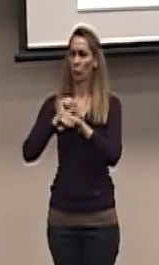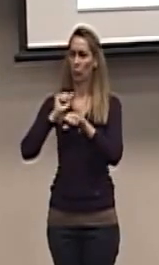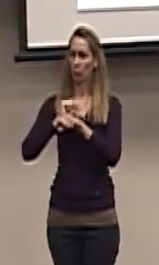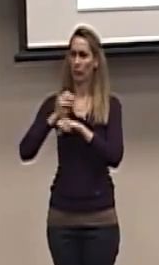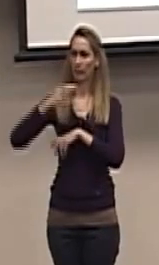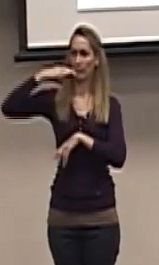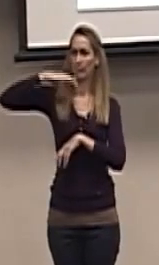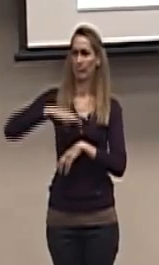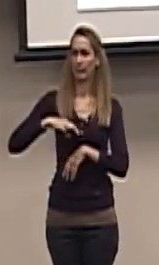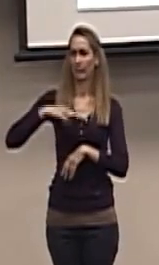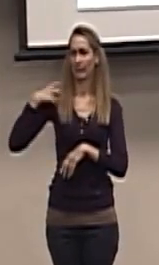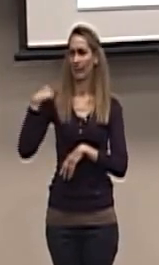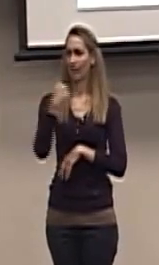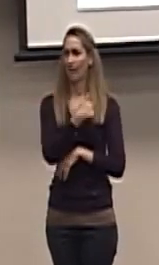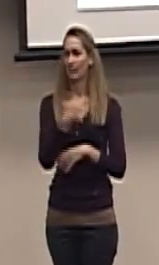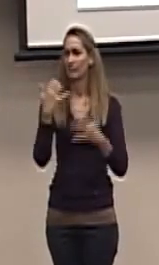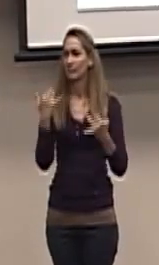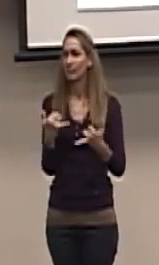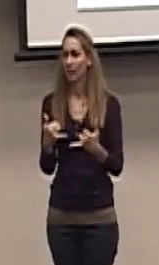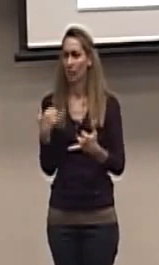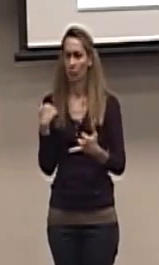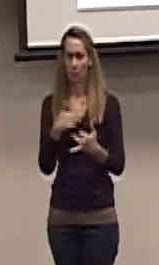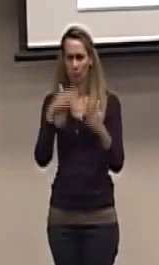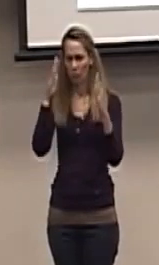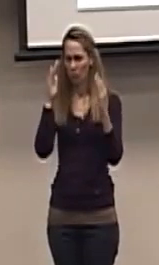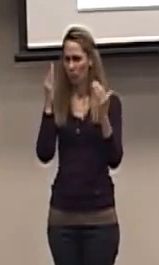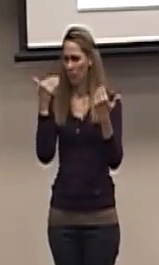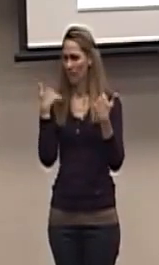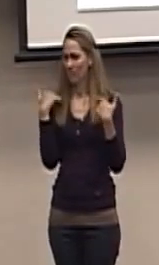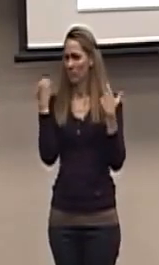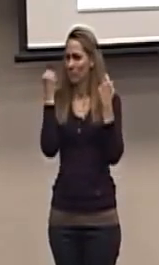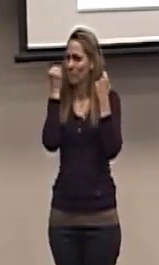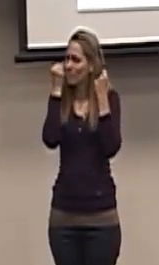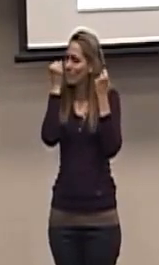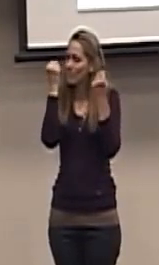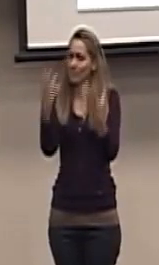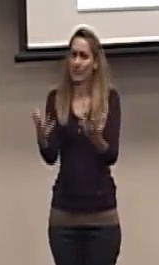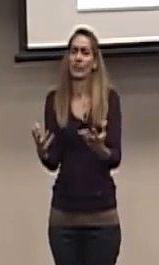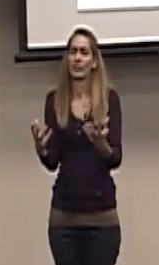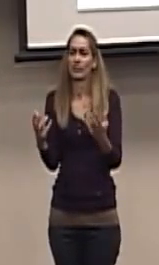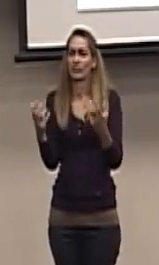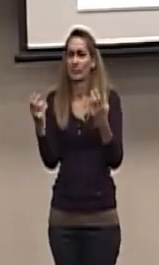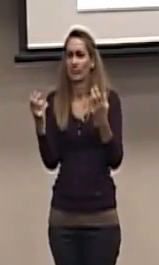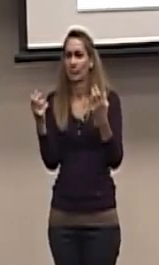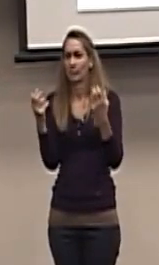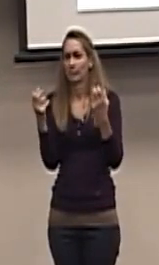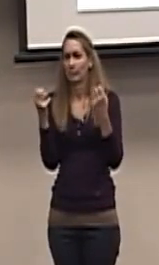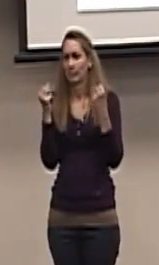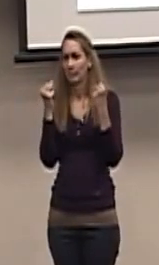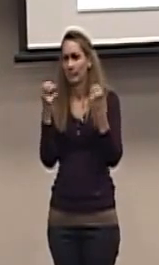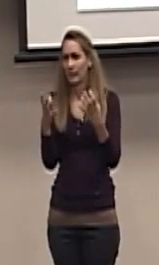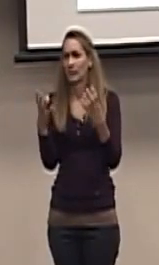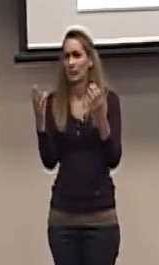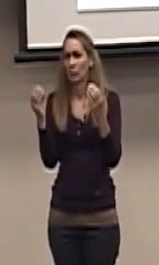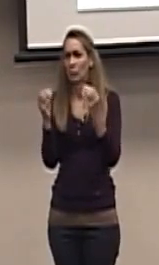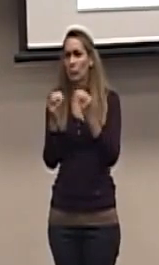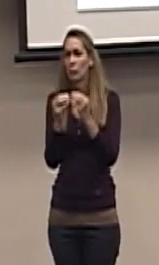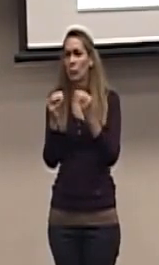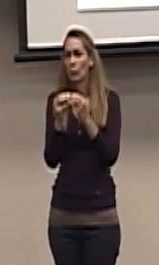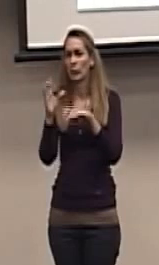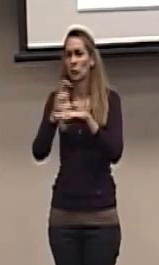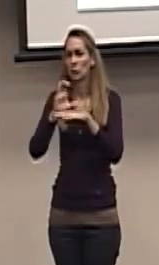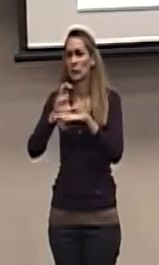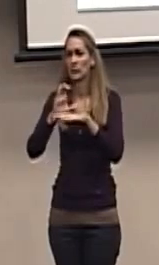U.S. at the moment. And we hope to have many of these replicated in many states of the United States of